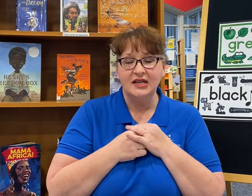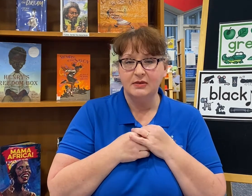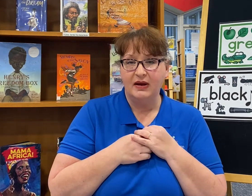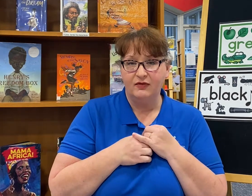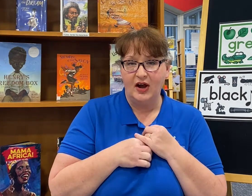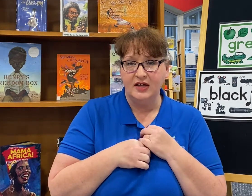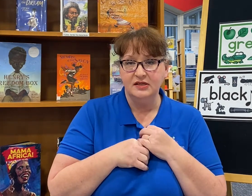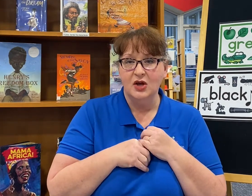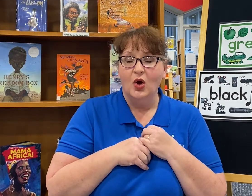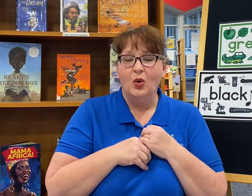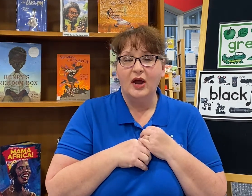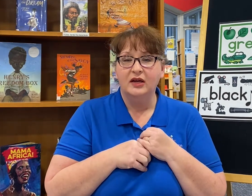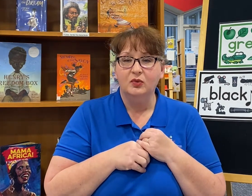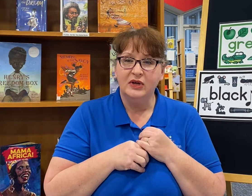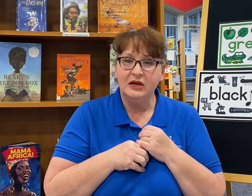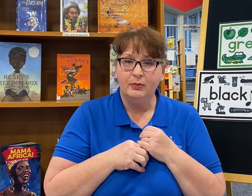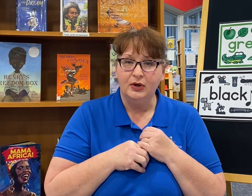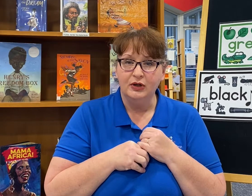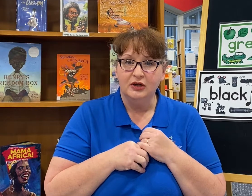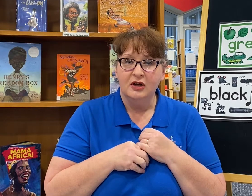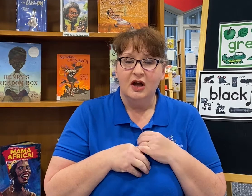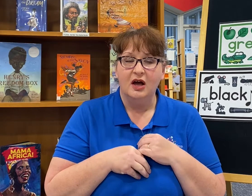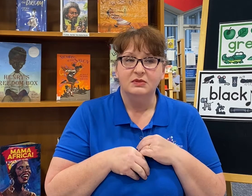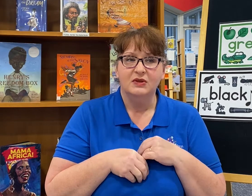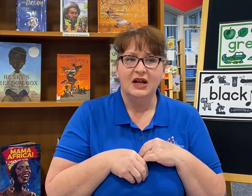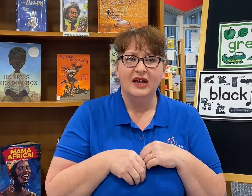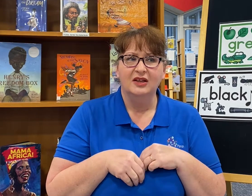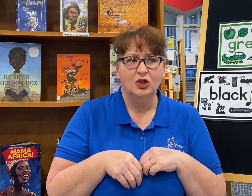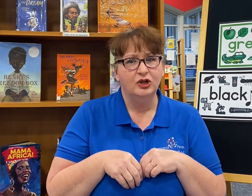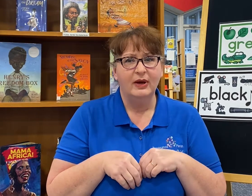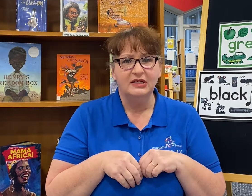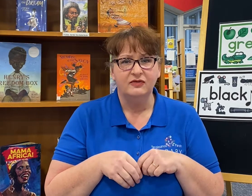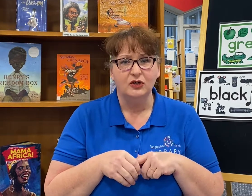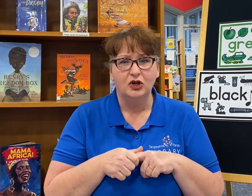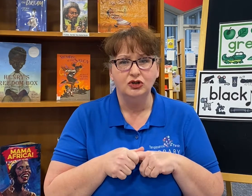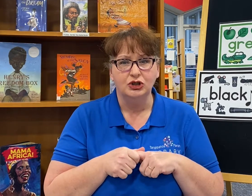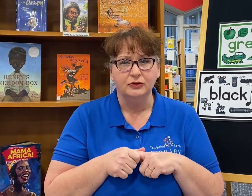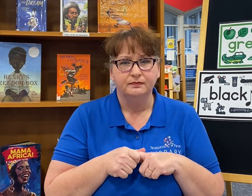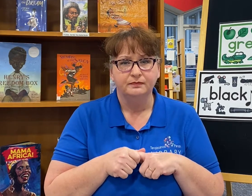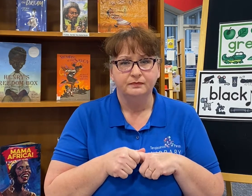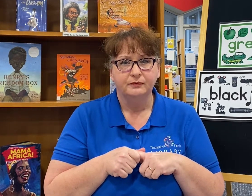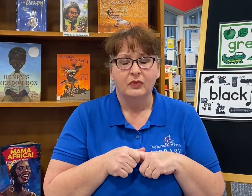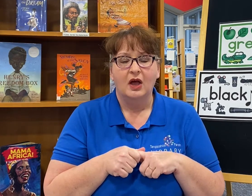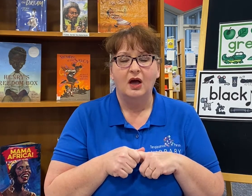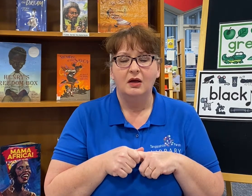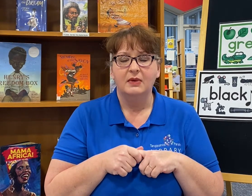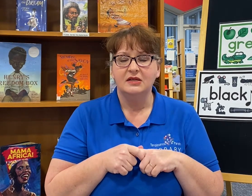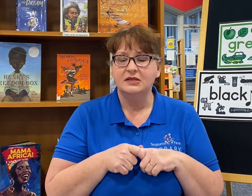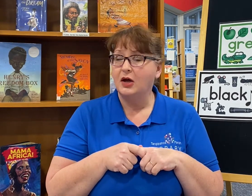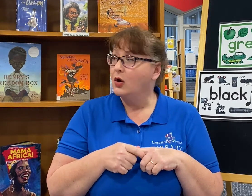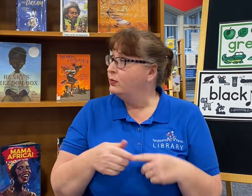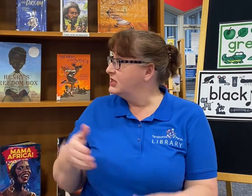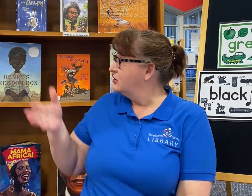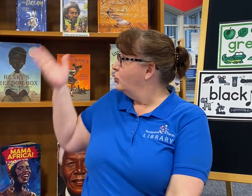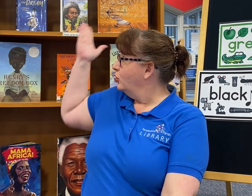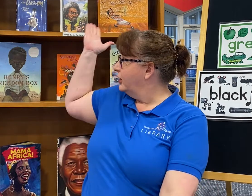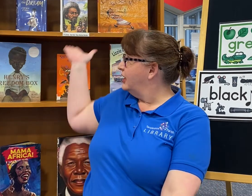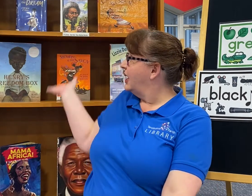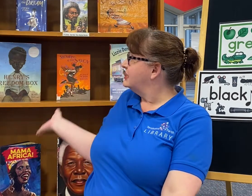my friends, or I can read a book so that I can learn about a different culture. And so Miss Lauren has done